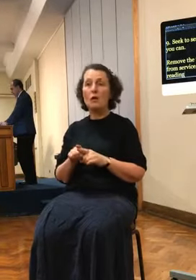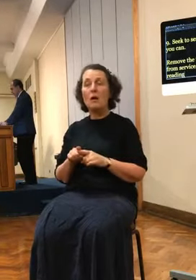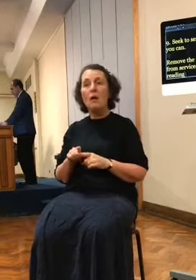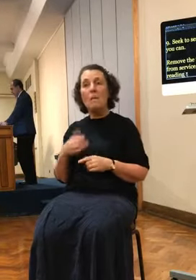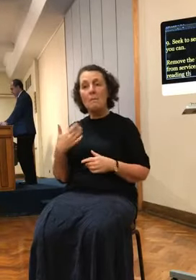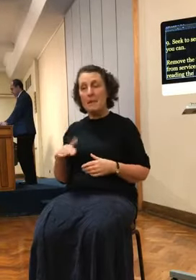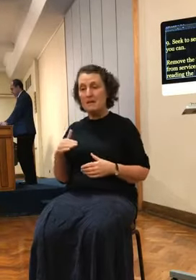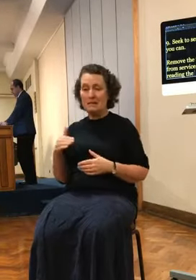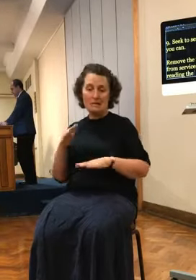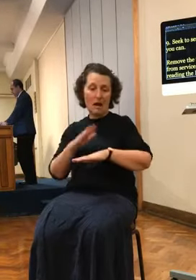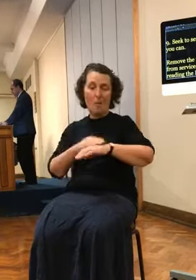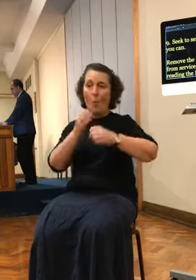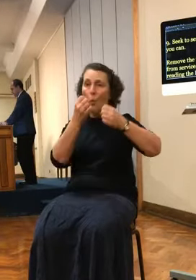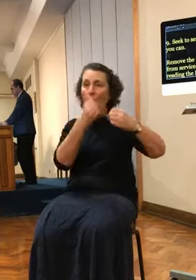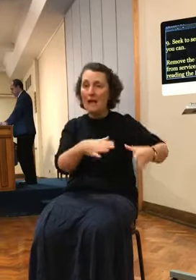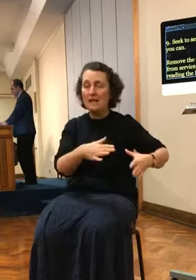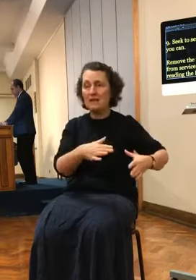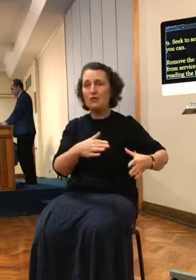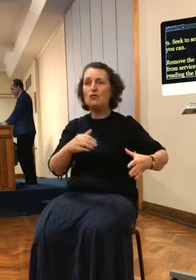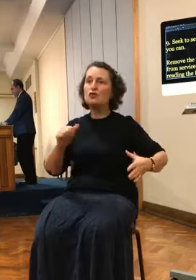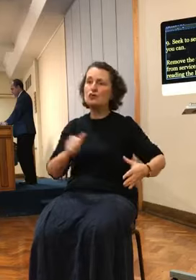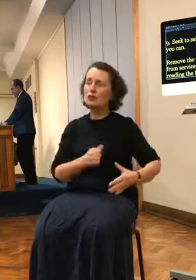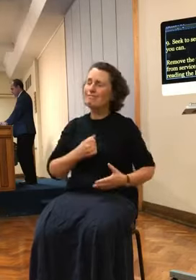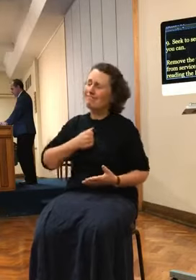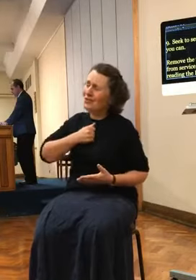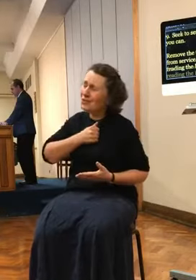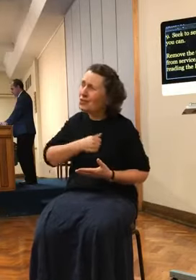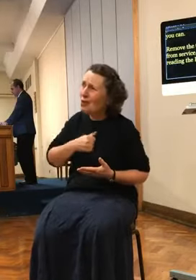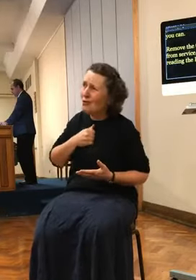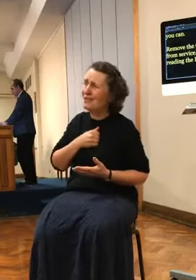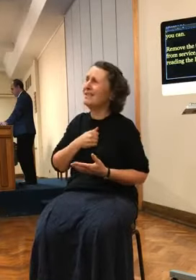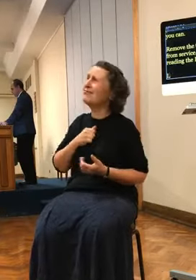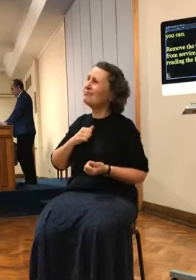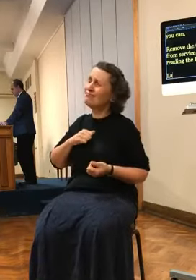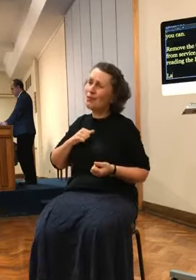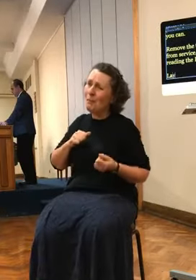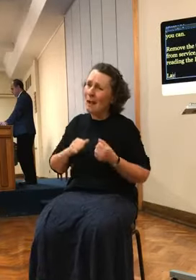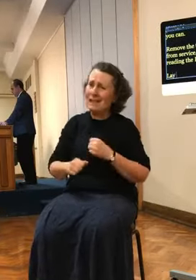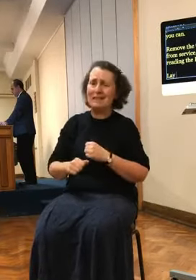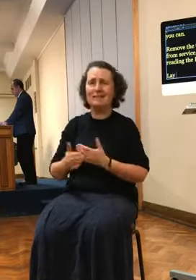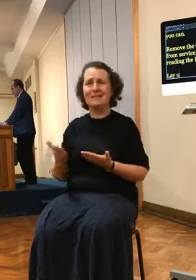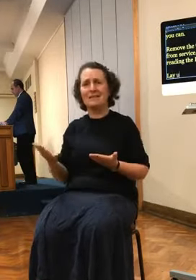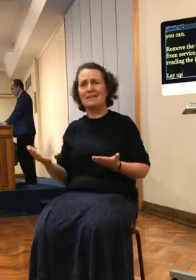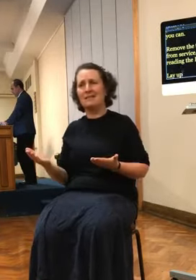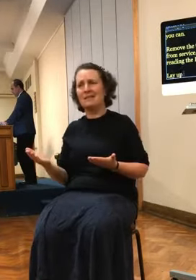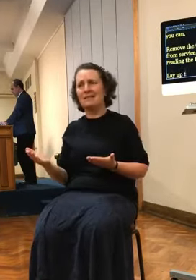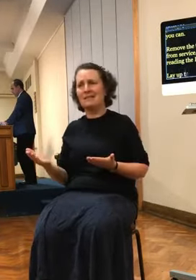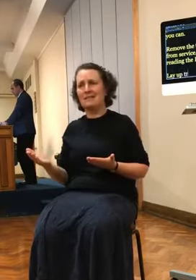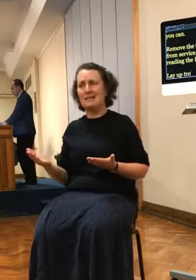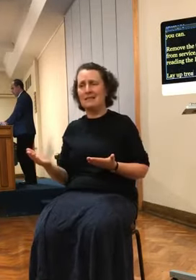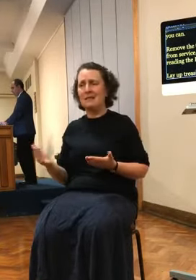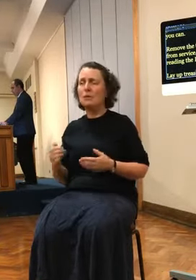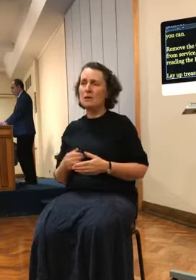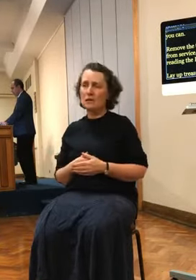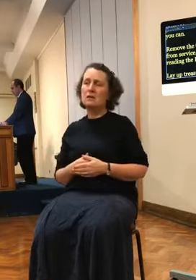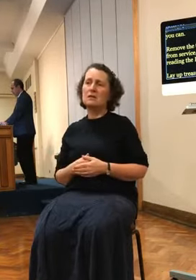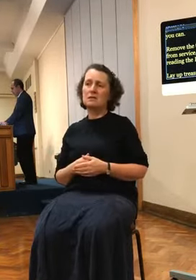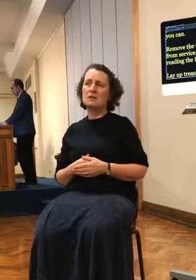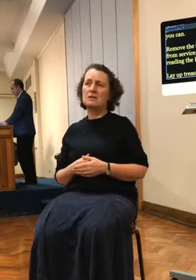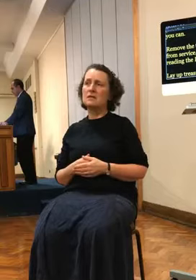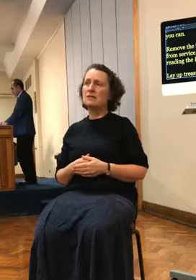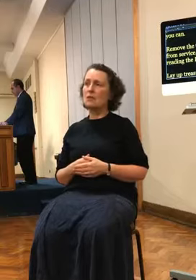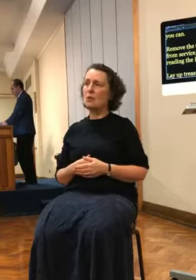Lay up your treasures in the right place. We are not to live just to enjoy the here and now. Live